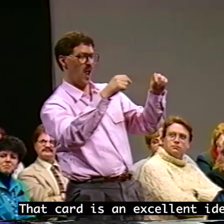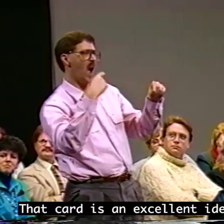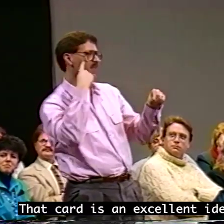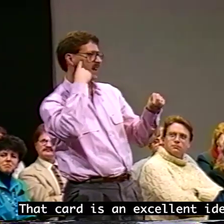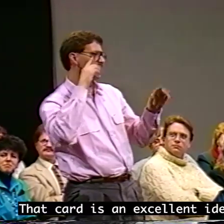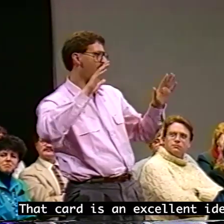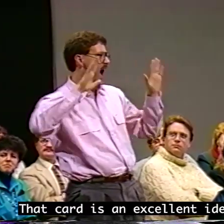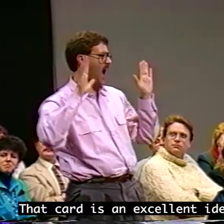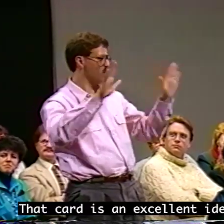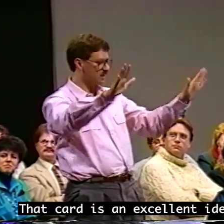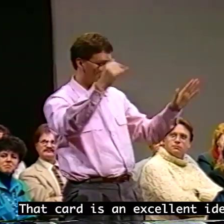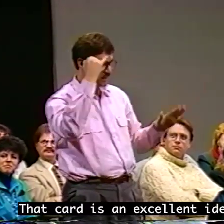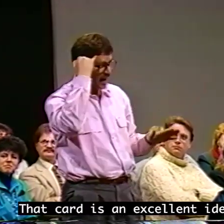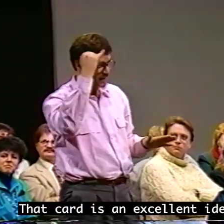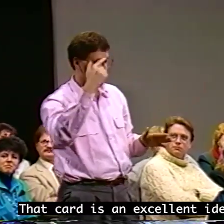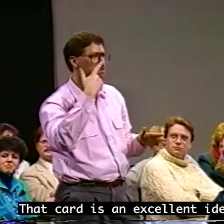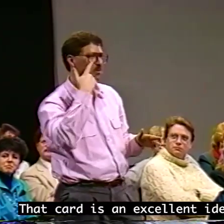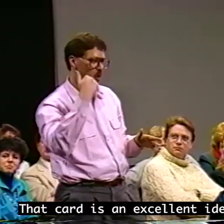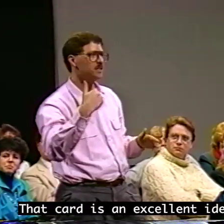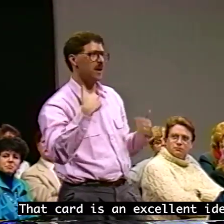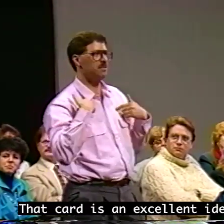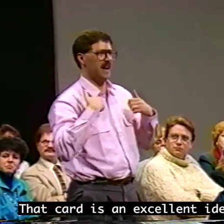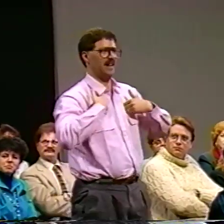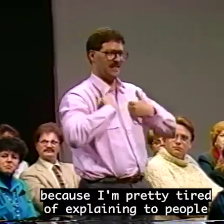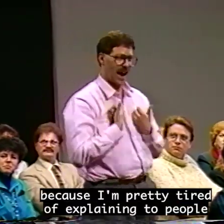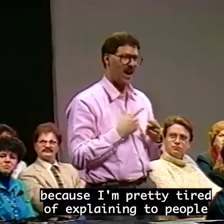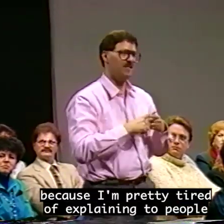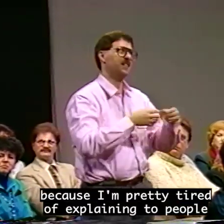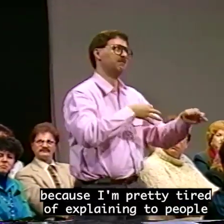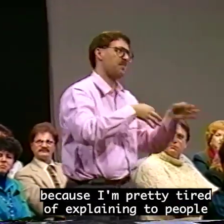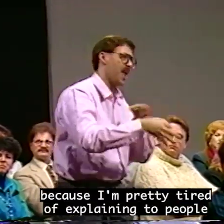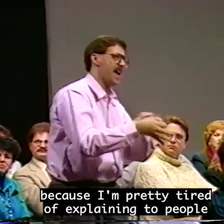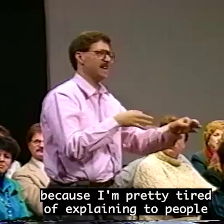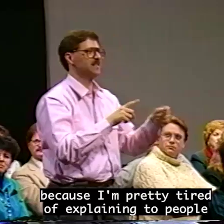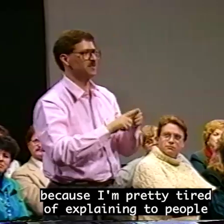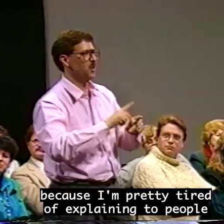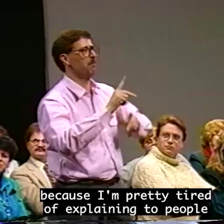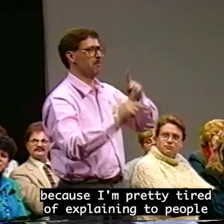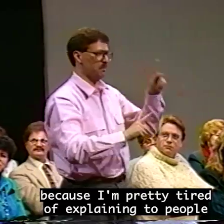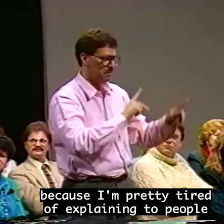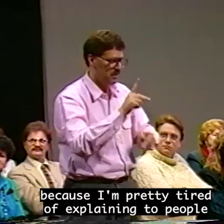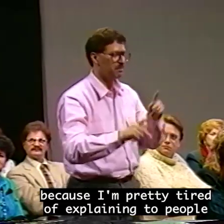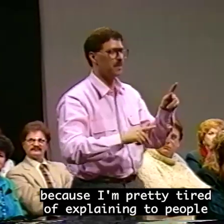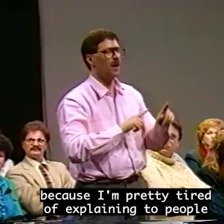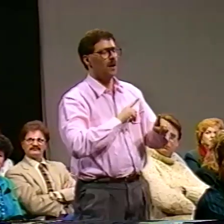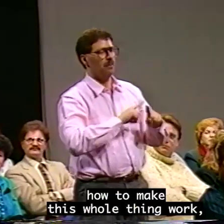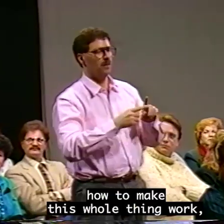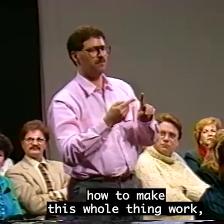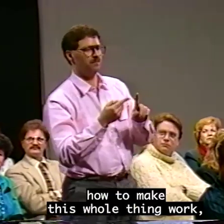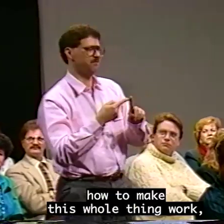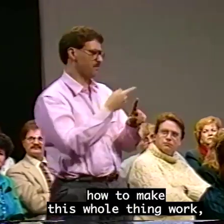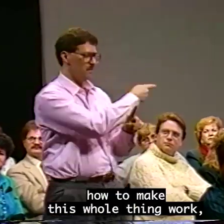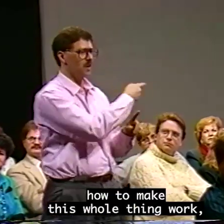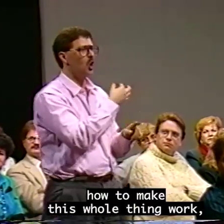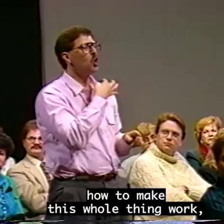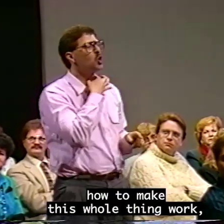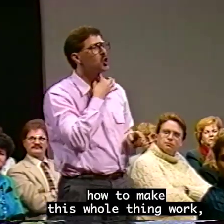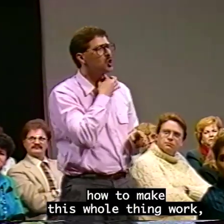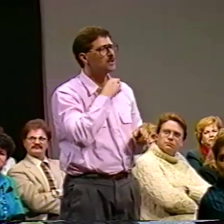For that card is an excellent idea, because I'm pretty tired of explaining to people how to make this whole thing work.